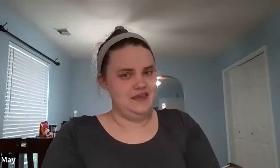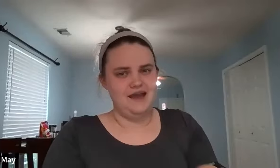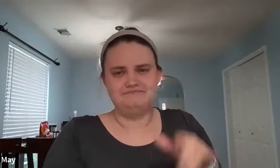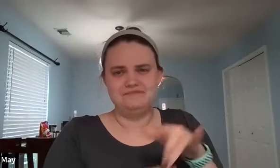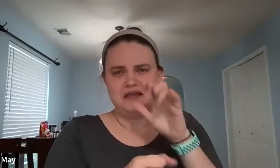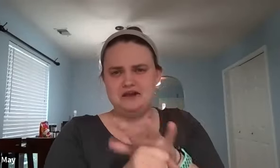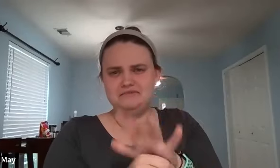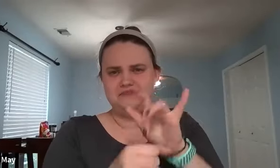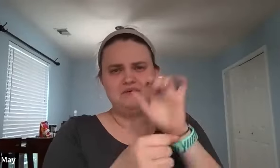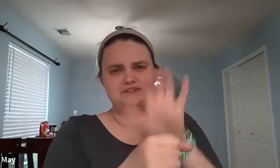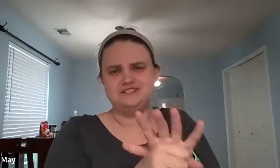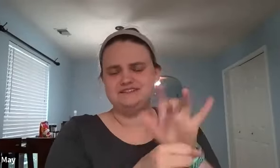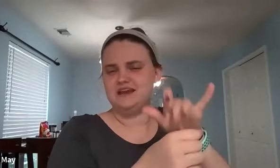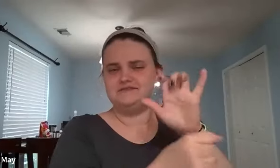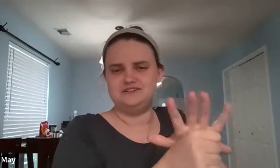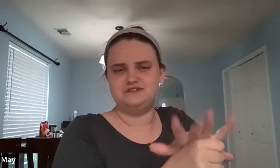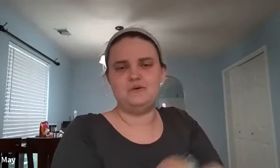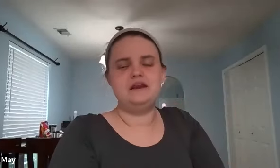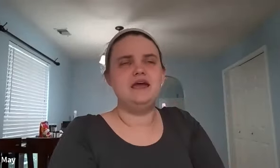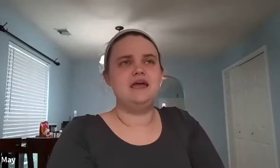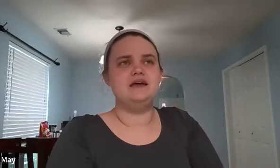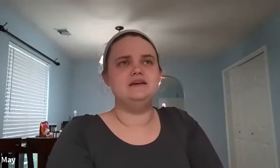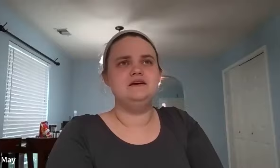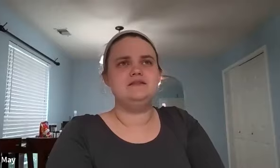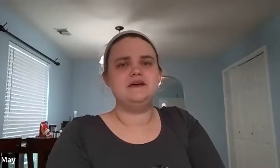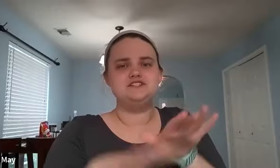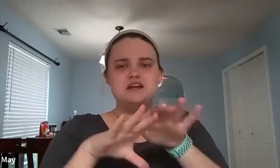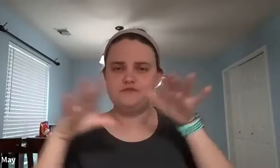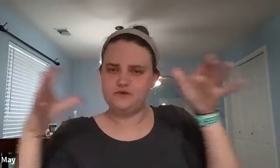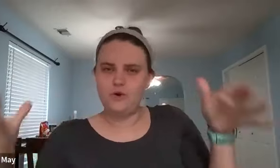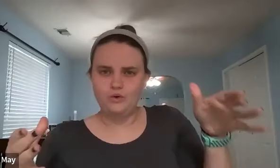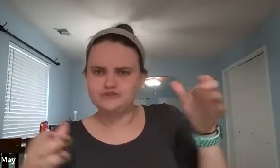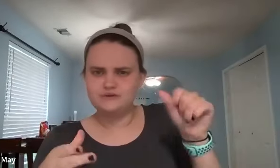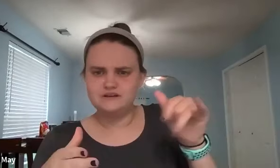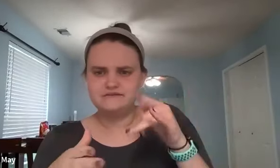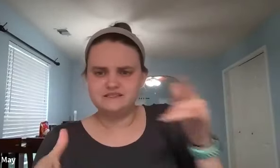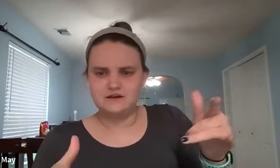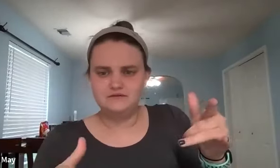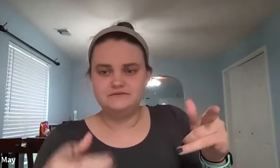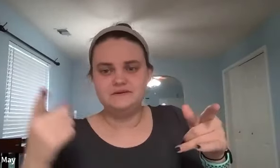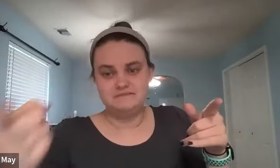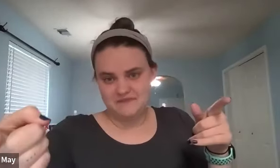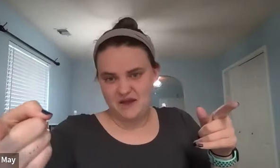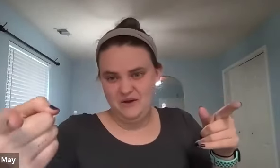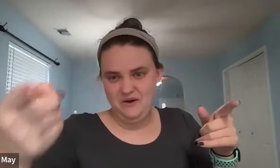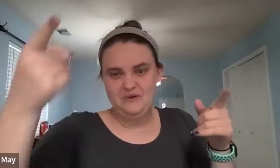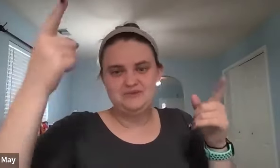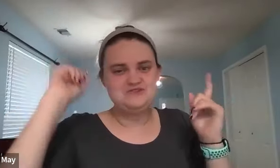Yeah, I know that one's just kind of an interesting one. And that's just kind of for whole soda of itself. Oh, you know